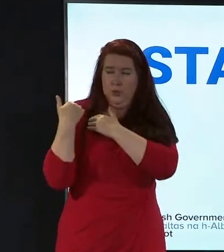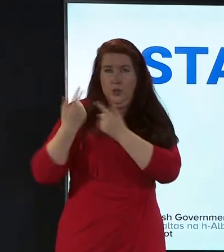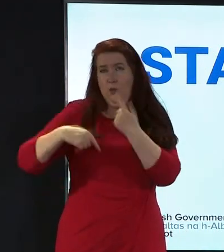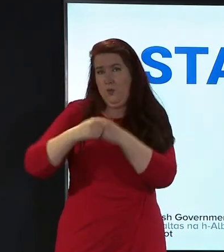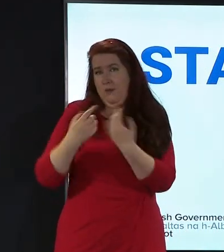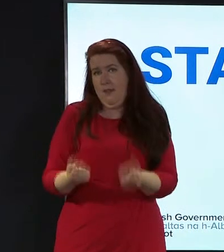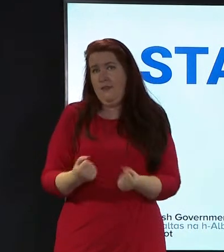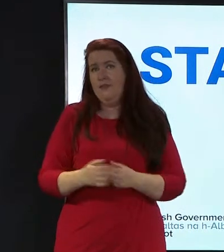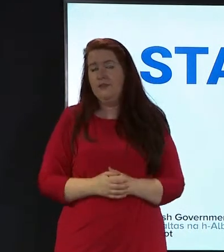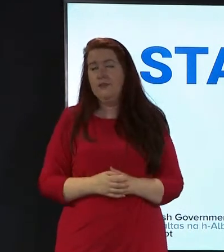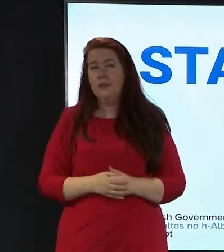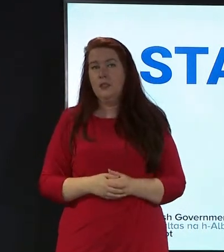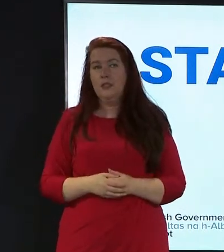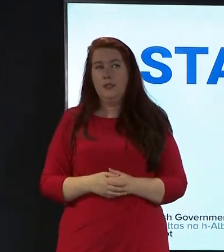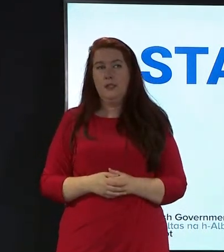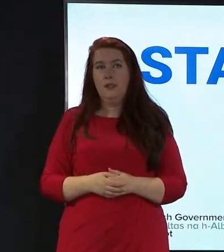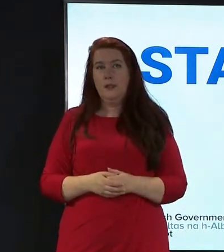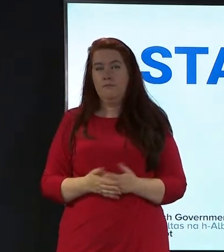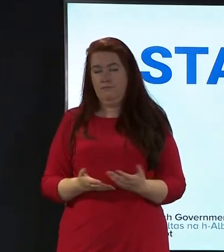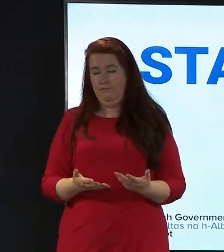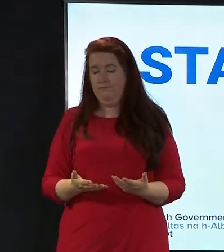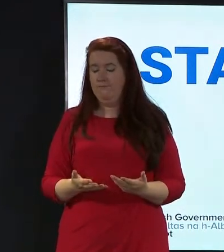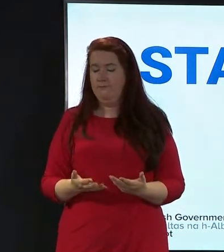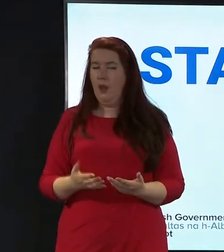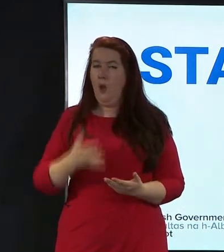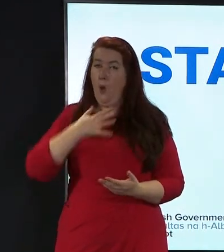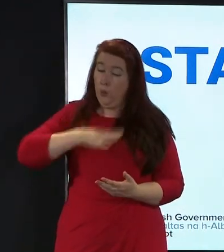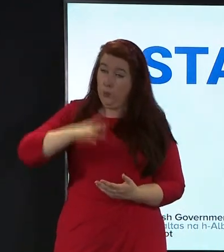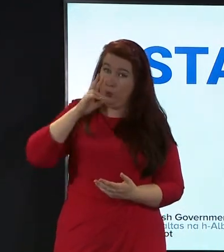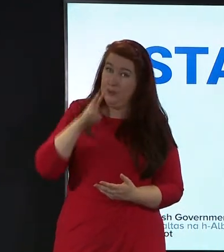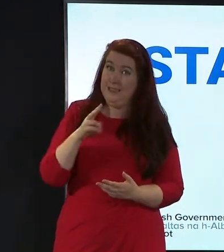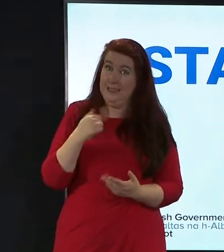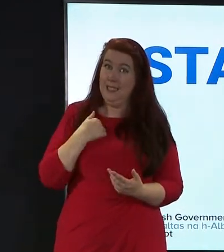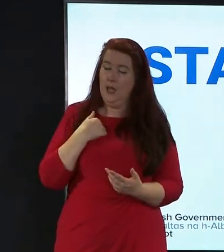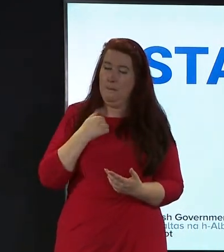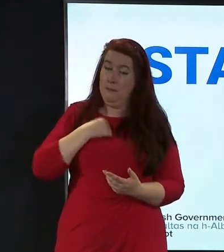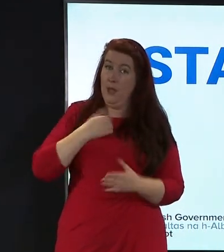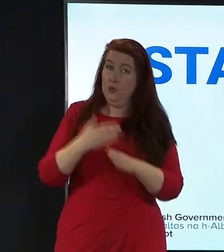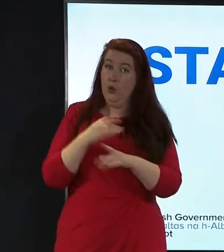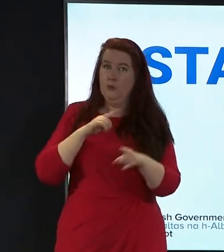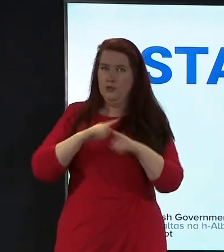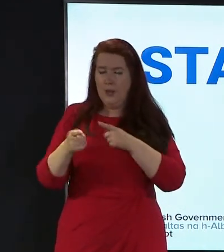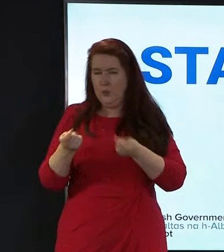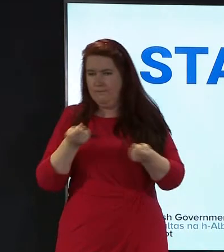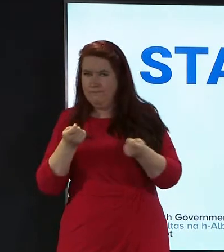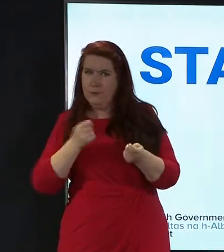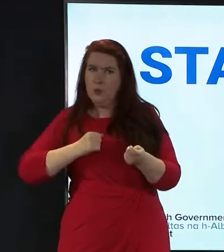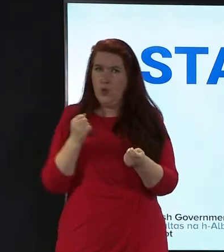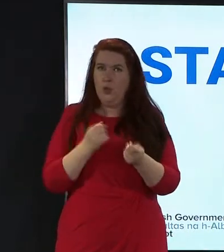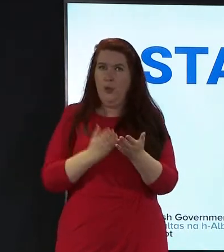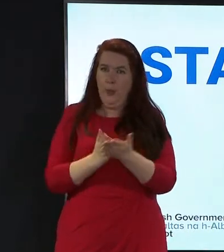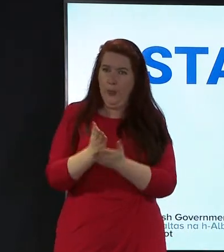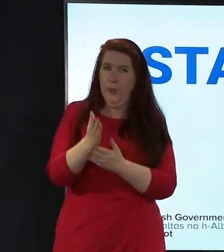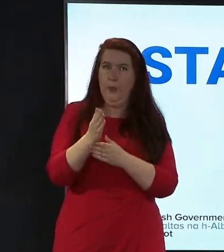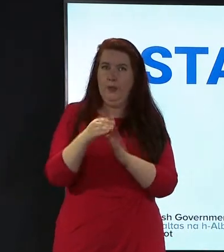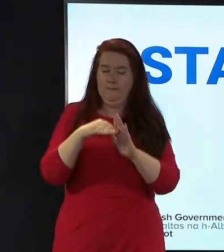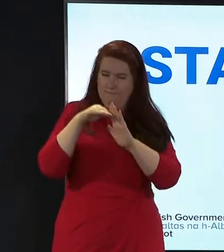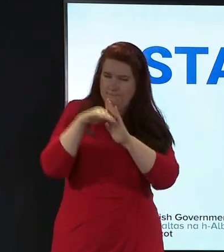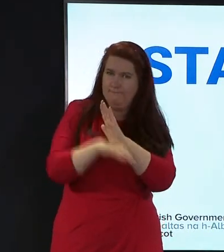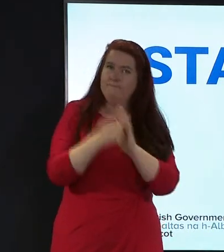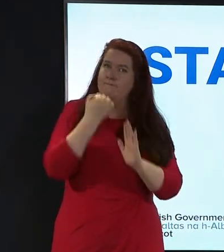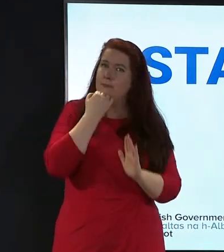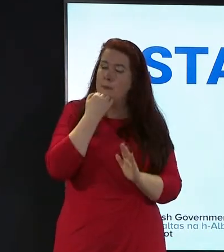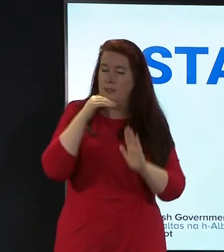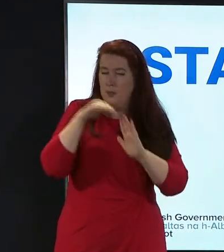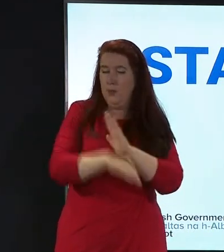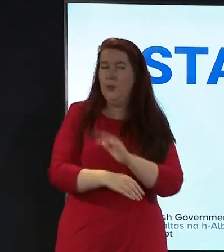But I certainly want to see, and my job is to focus on steering Scotland through this particular phase as quickly